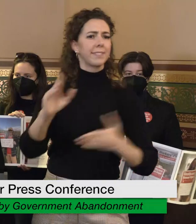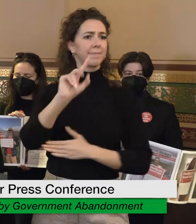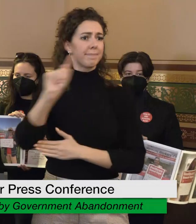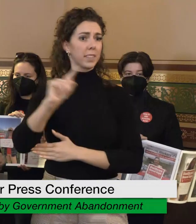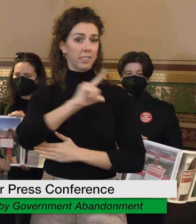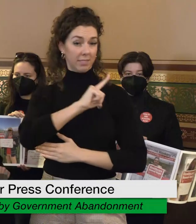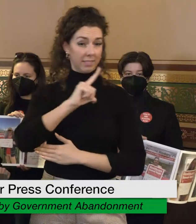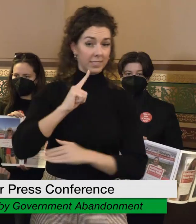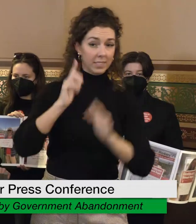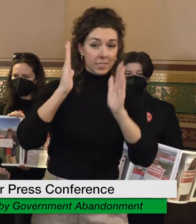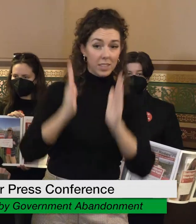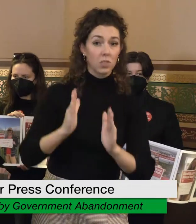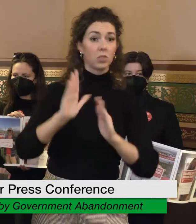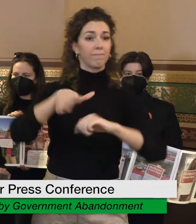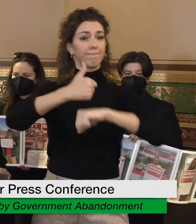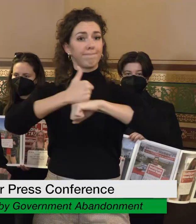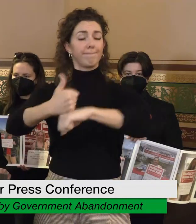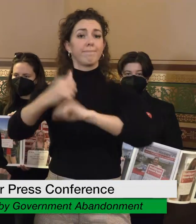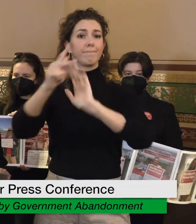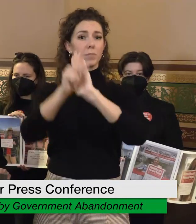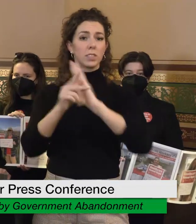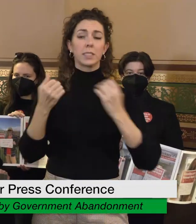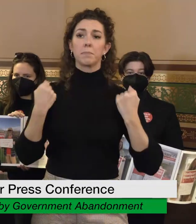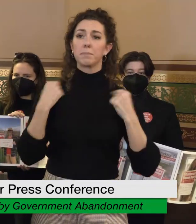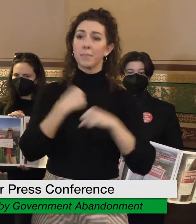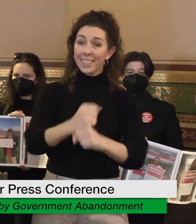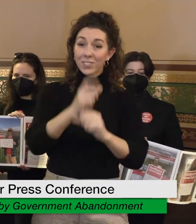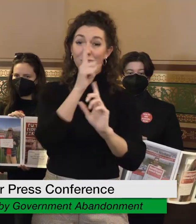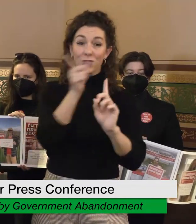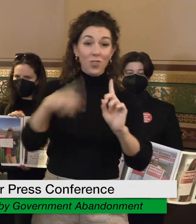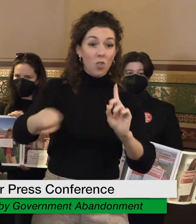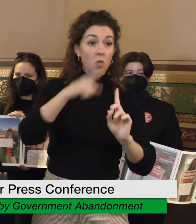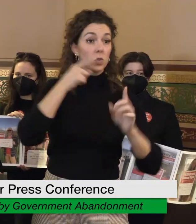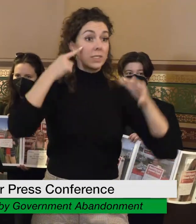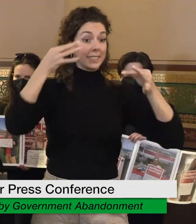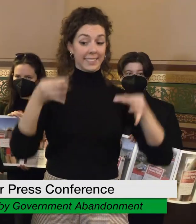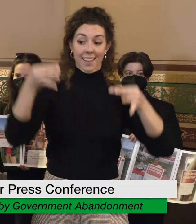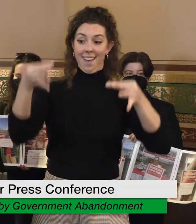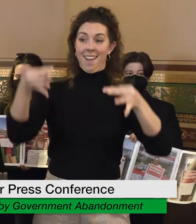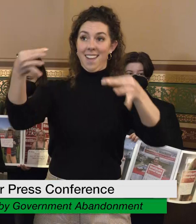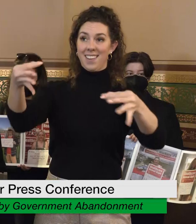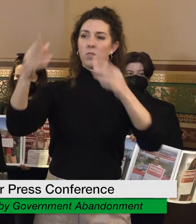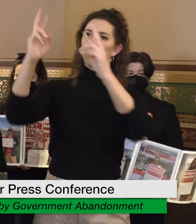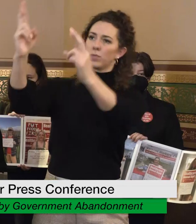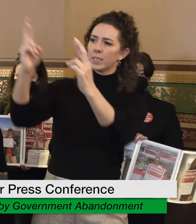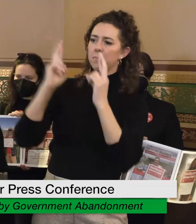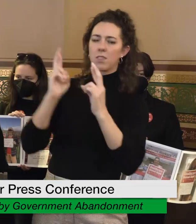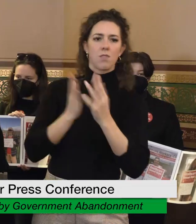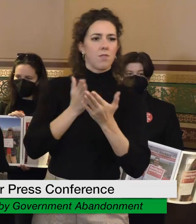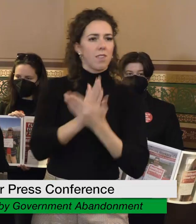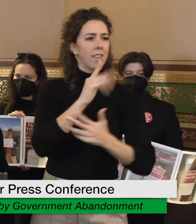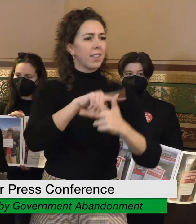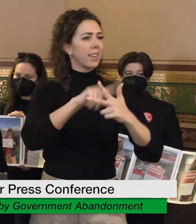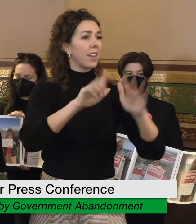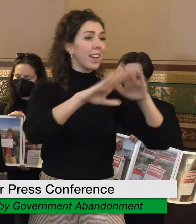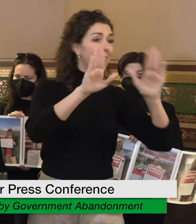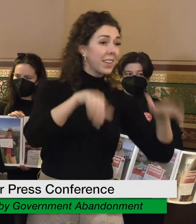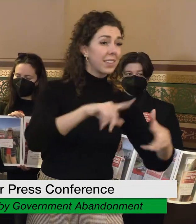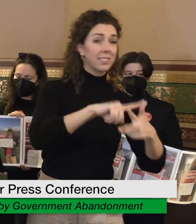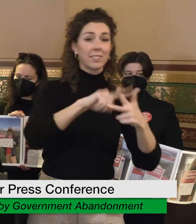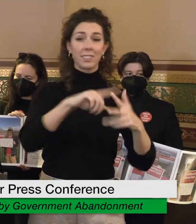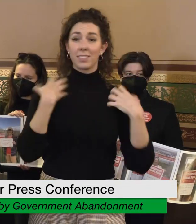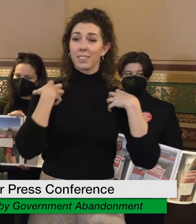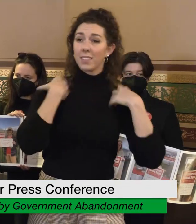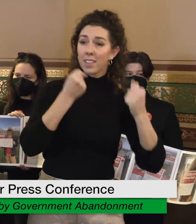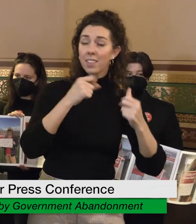that are made in this building respect our human right to health, housing, education, freedom